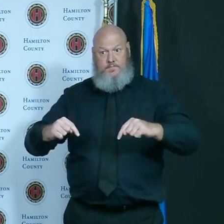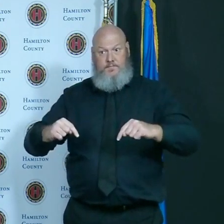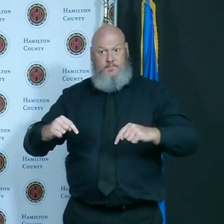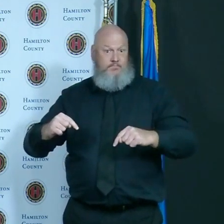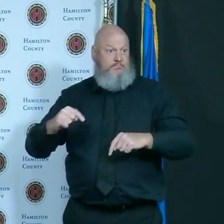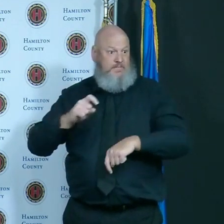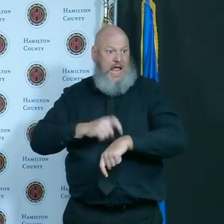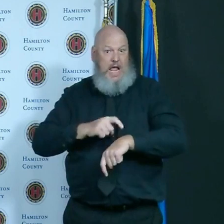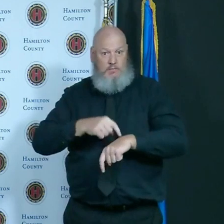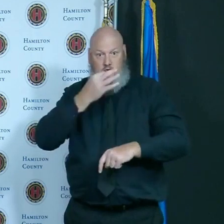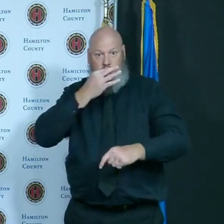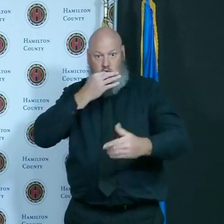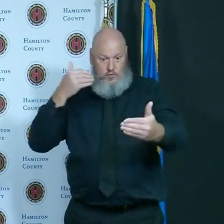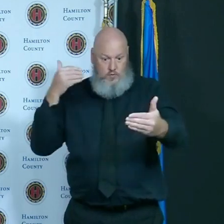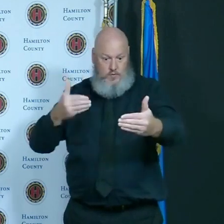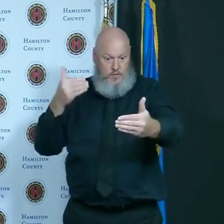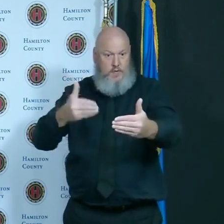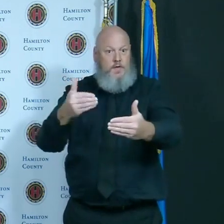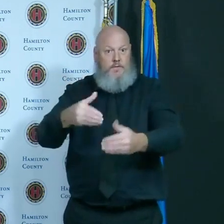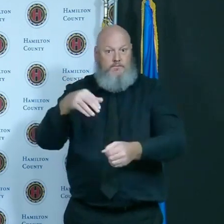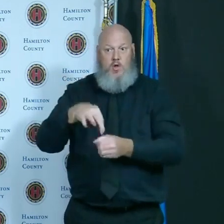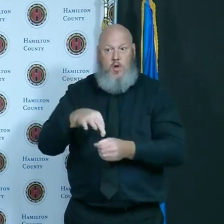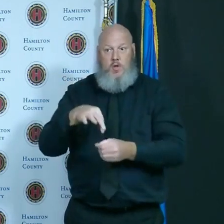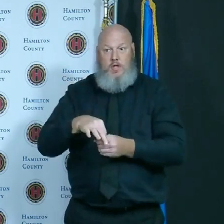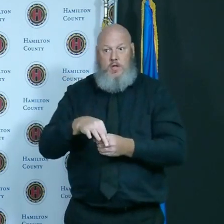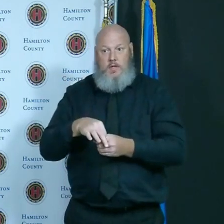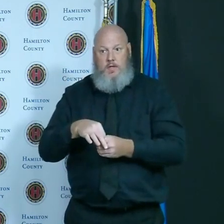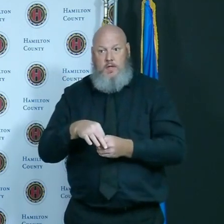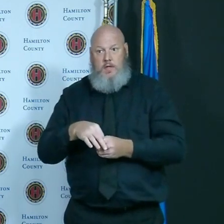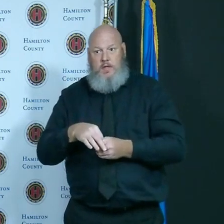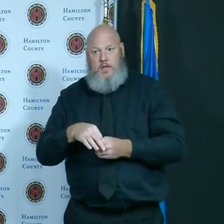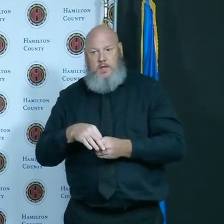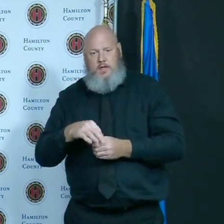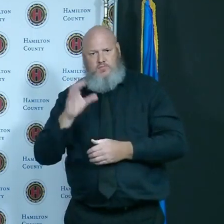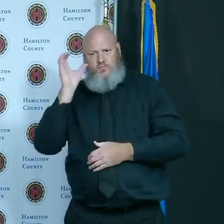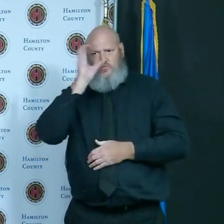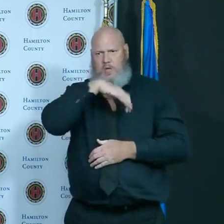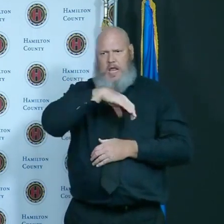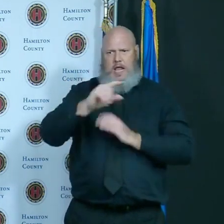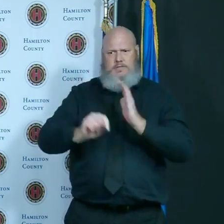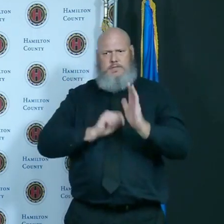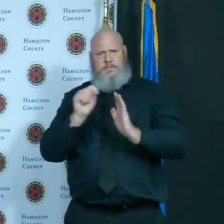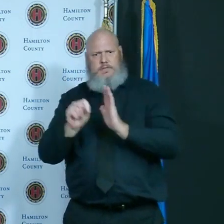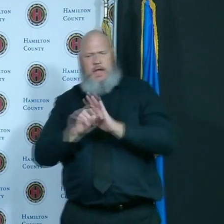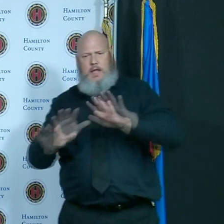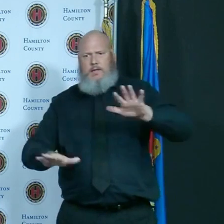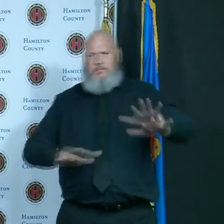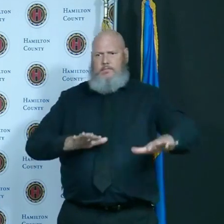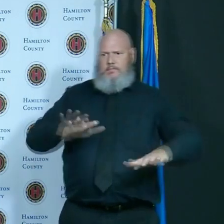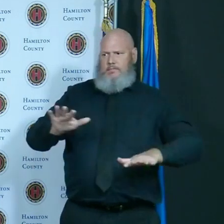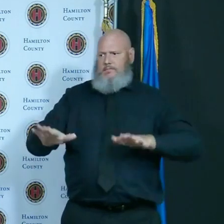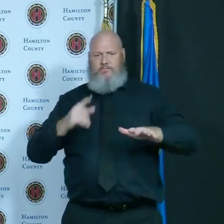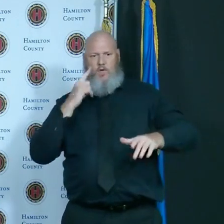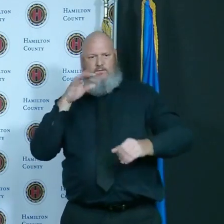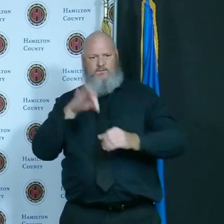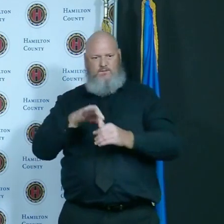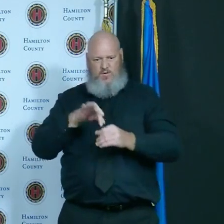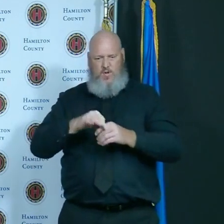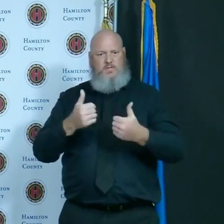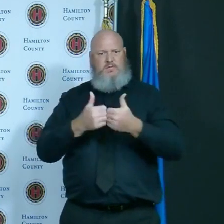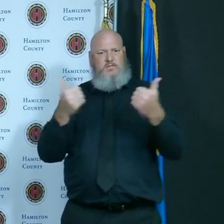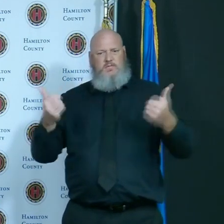very strange. I will tell you, as someone that's on the ballot, it's been very strange this year because we're going to have an